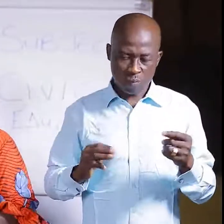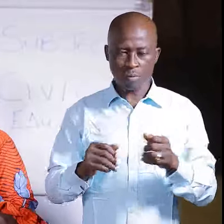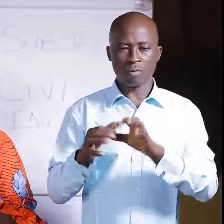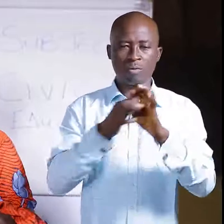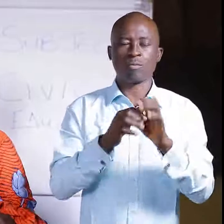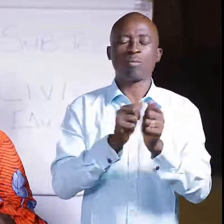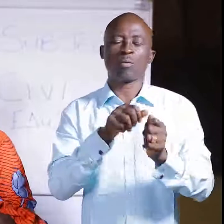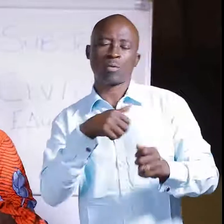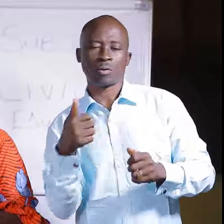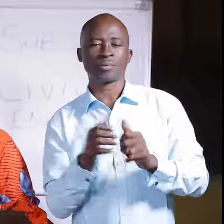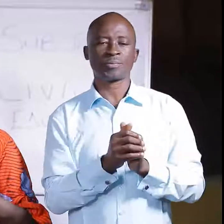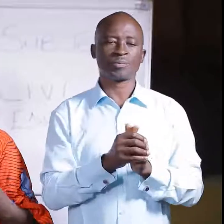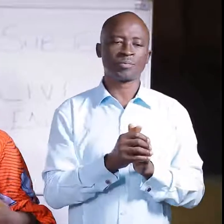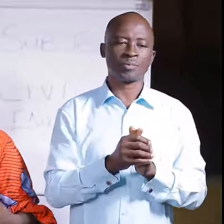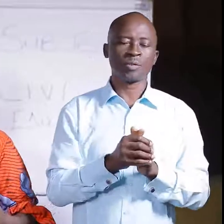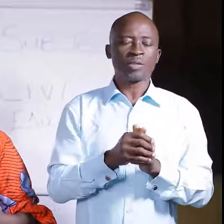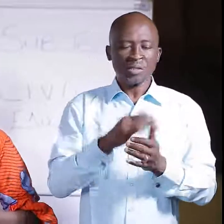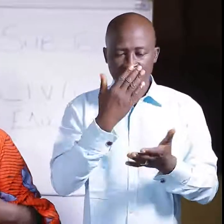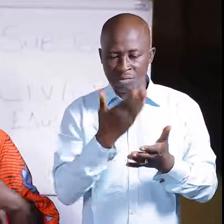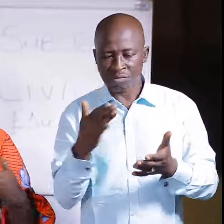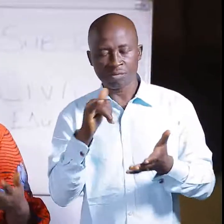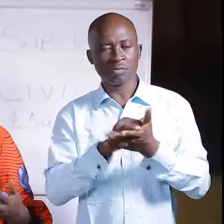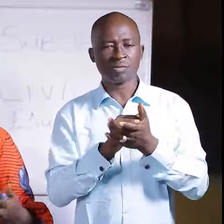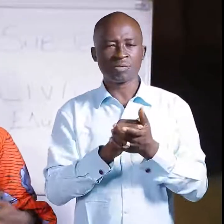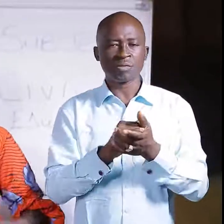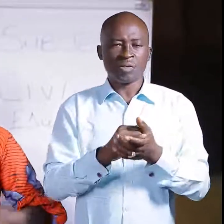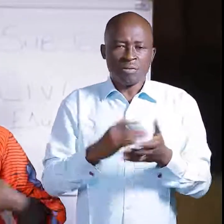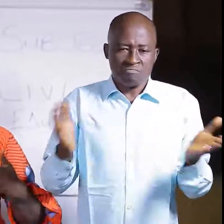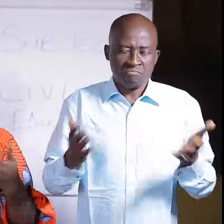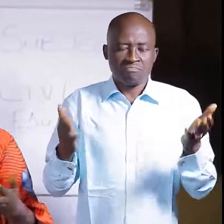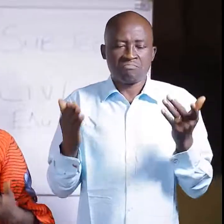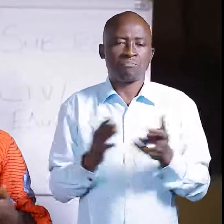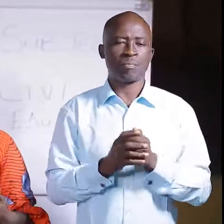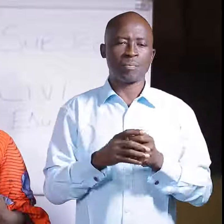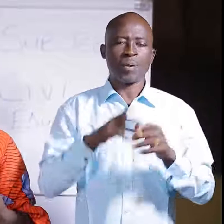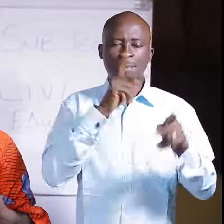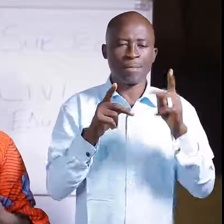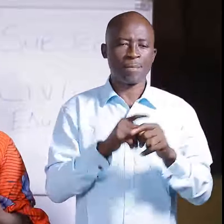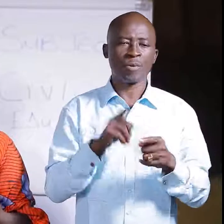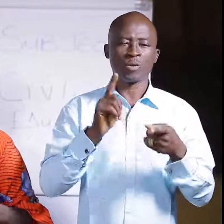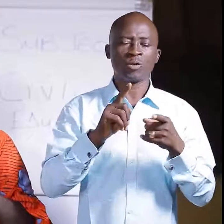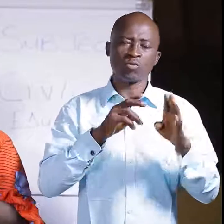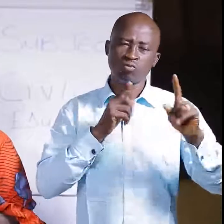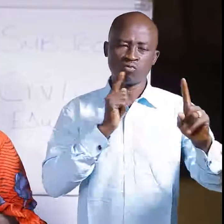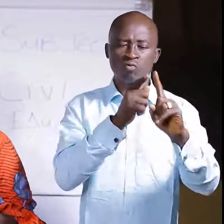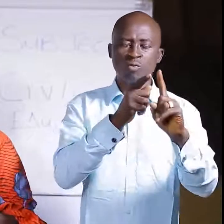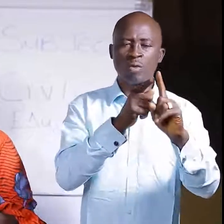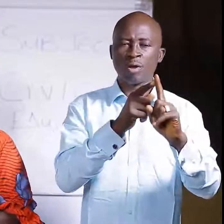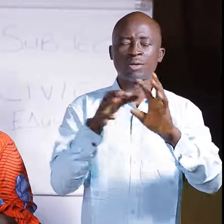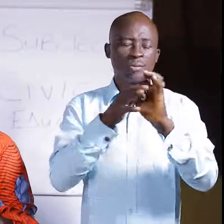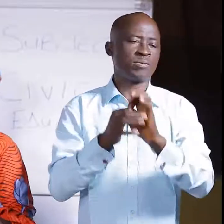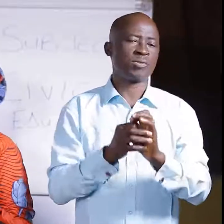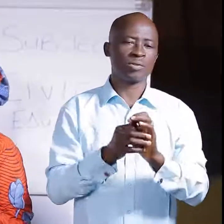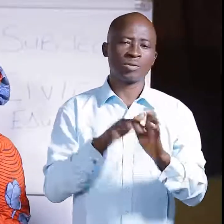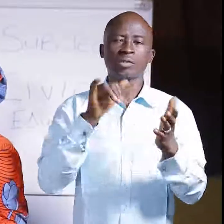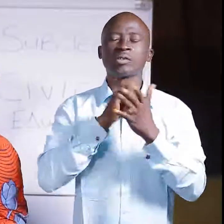with others. Those things that motivate, that gears people towards cooperation.